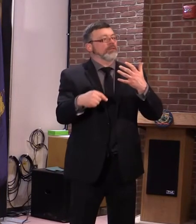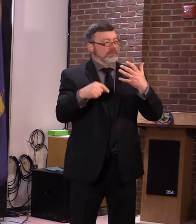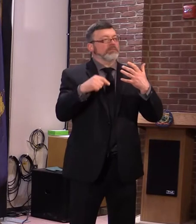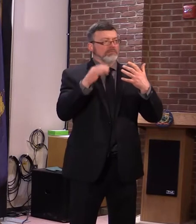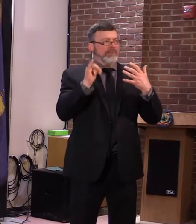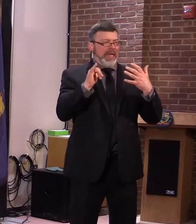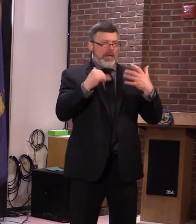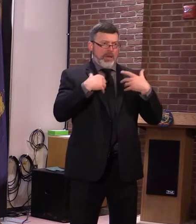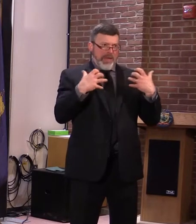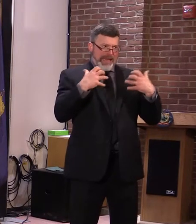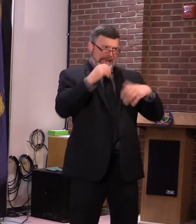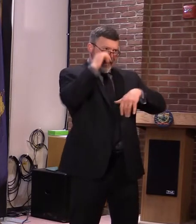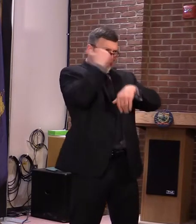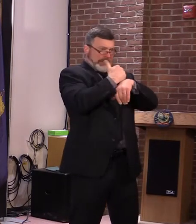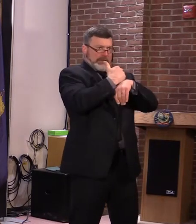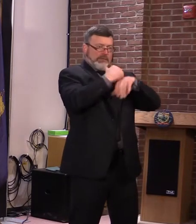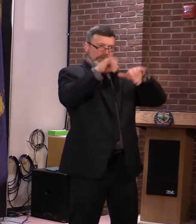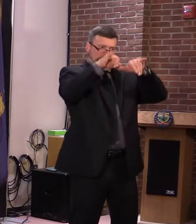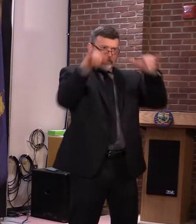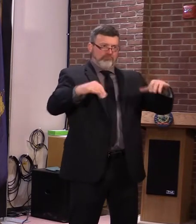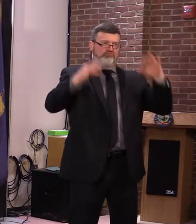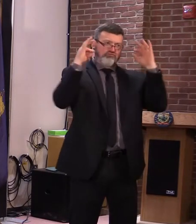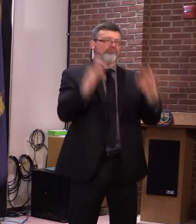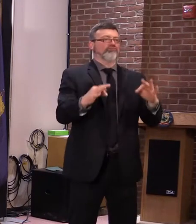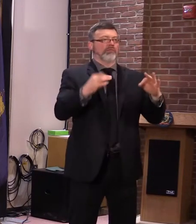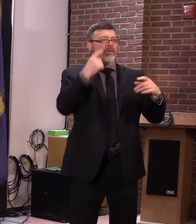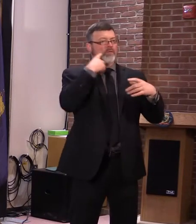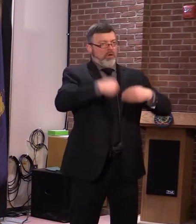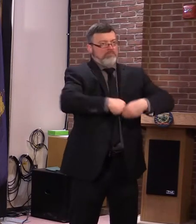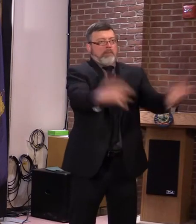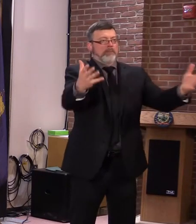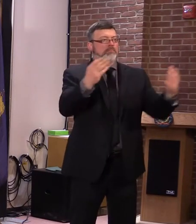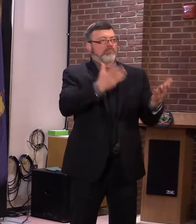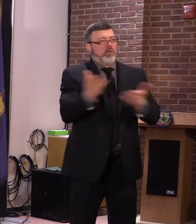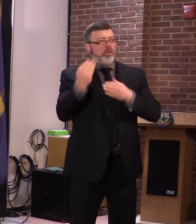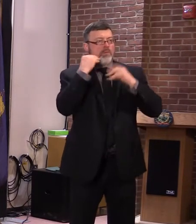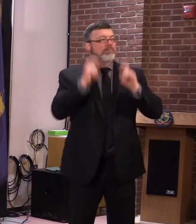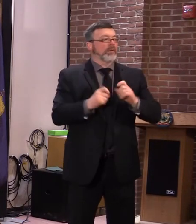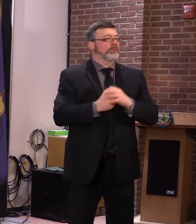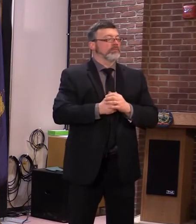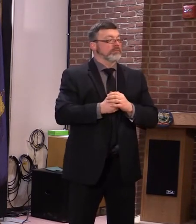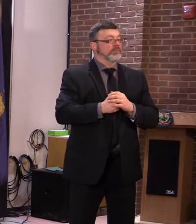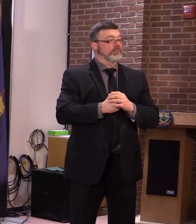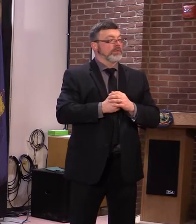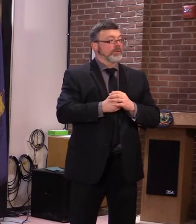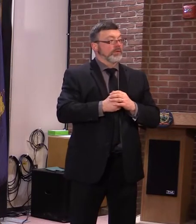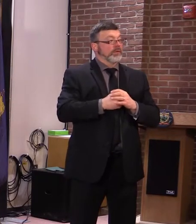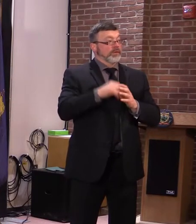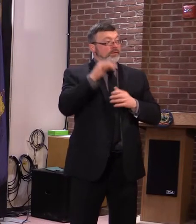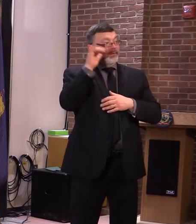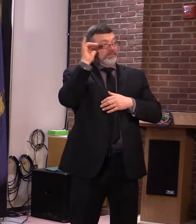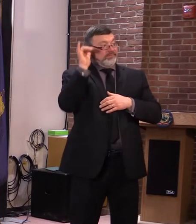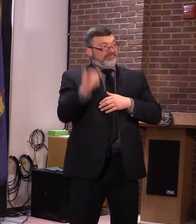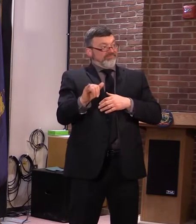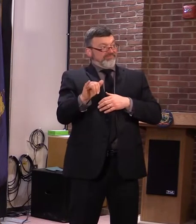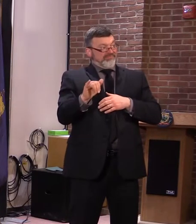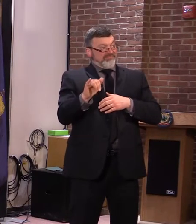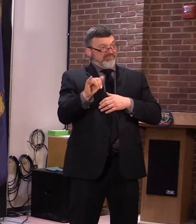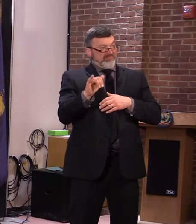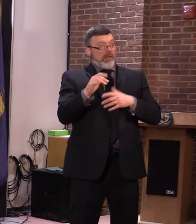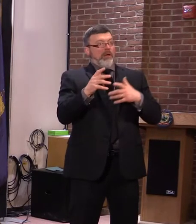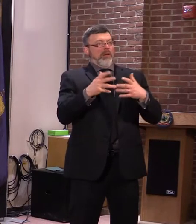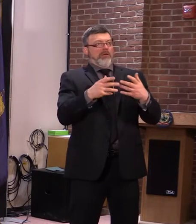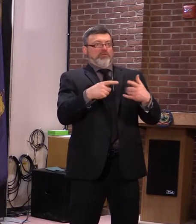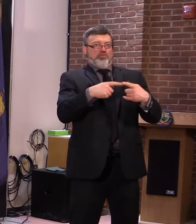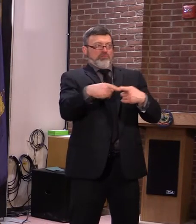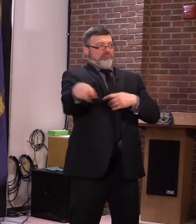done this all the while continuing to make sure that we're getting rapid tests in the hands of the general public. All told, more